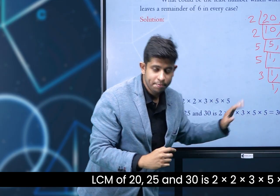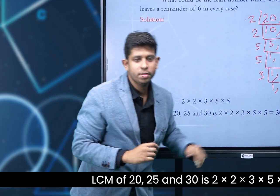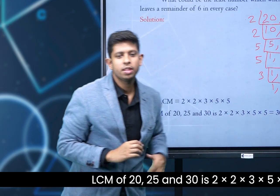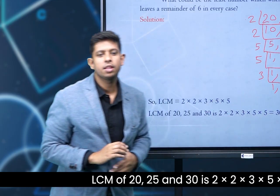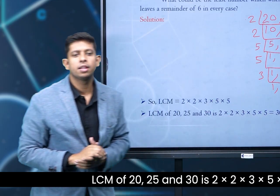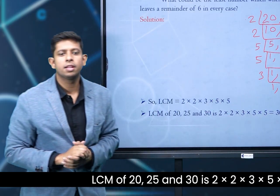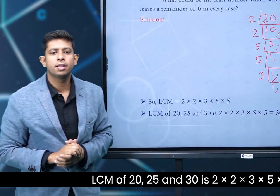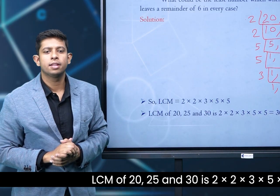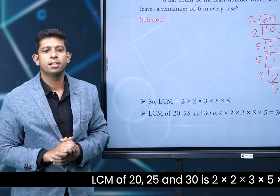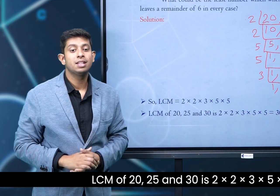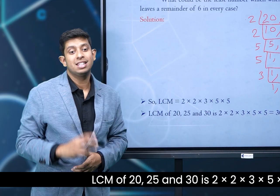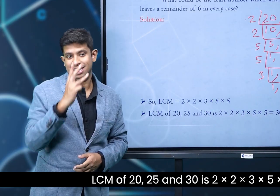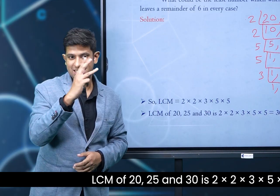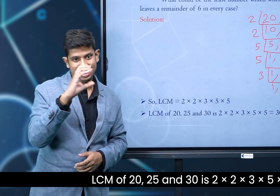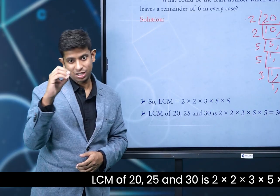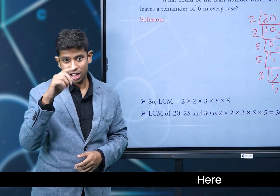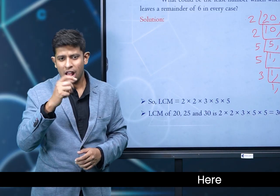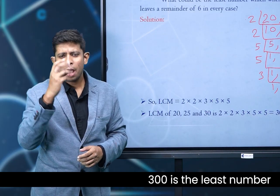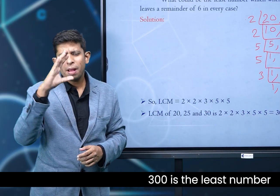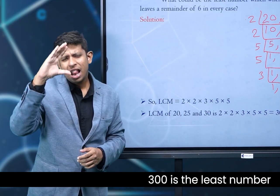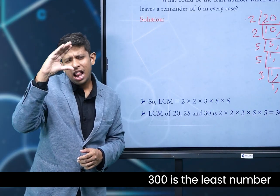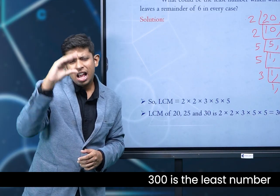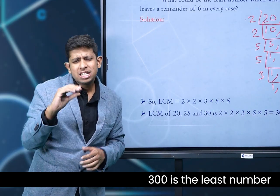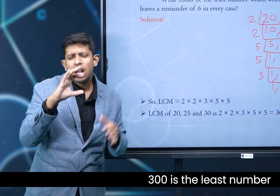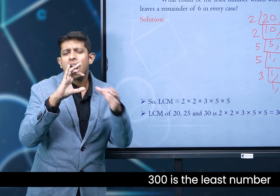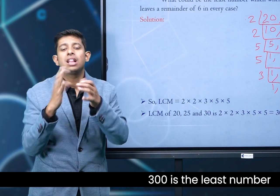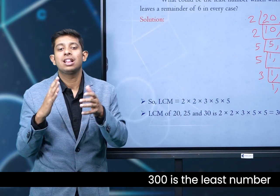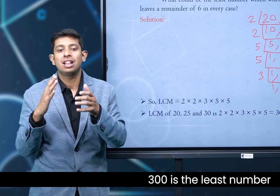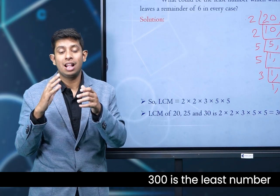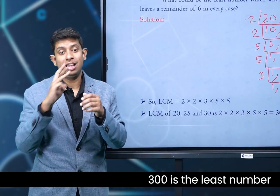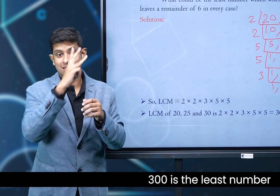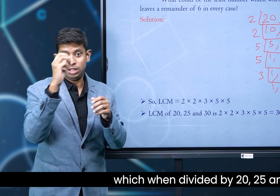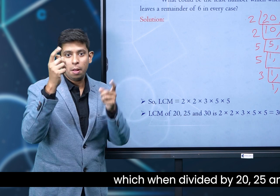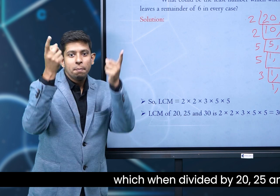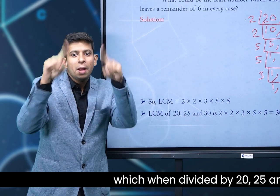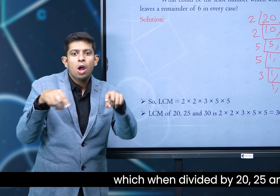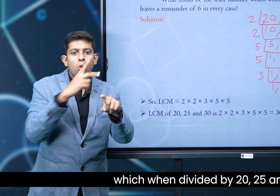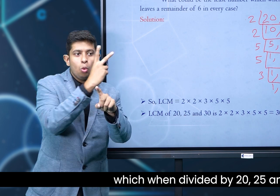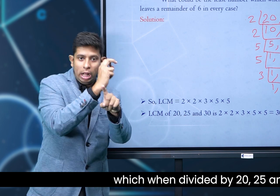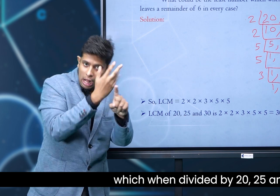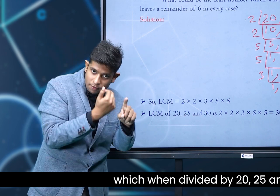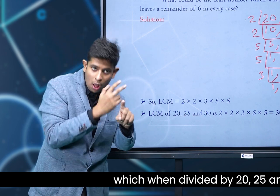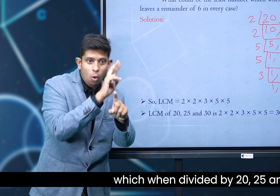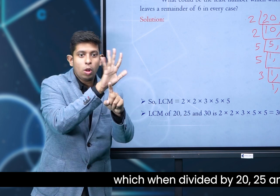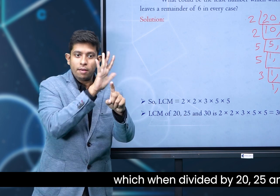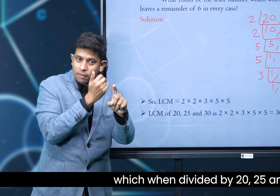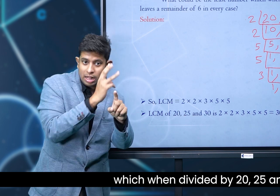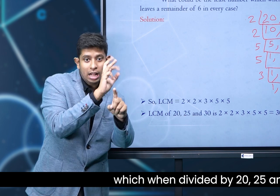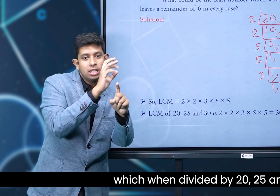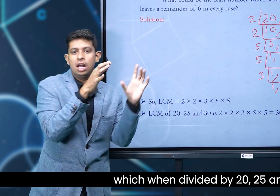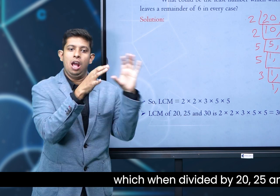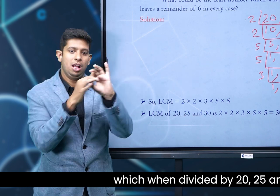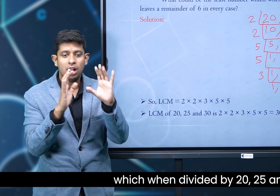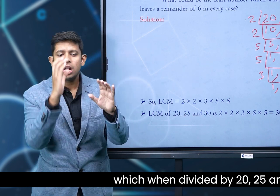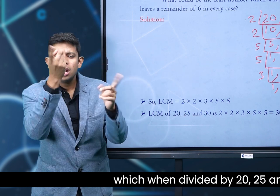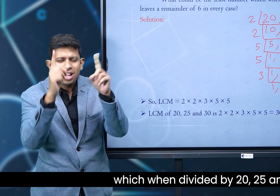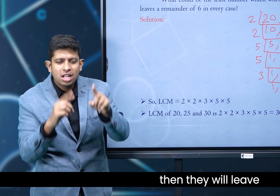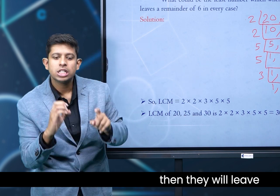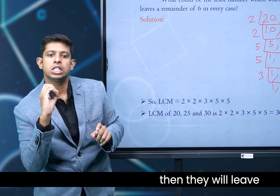300. Here 300 is the least number which, when divided by 20, 25 and 30, then they will